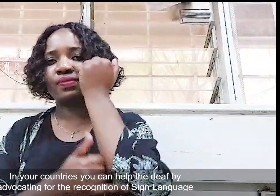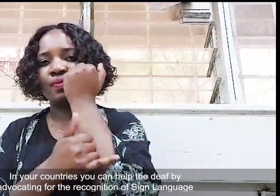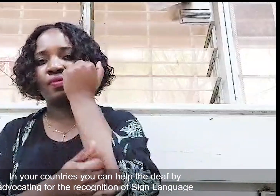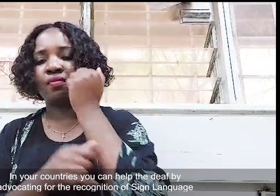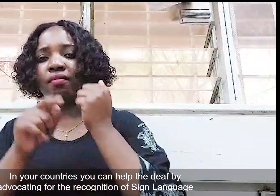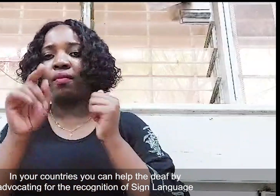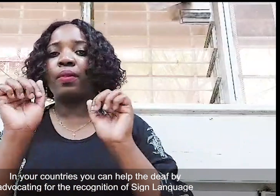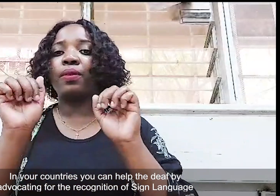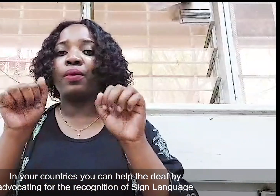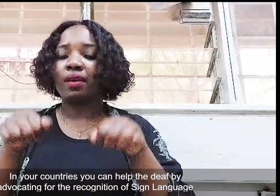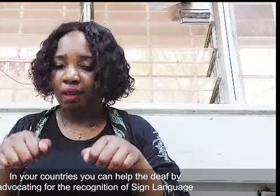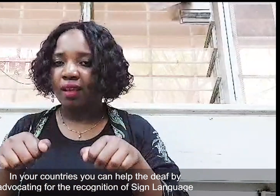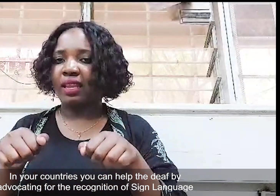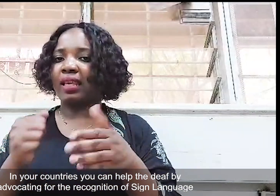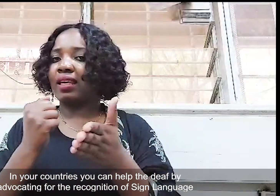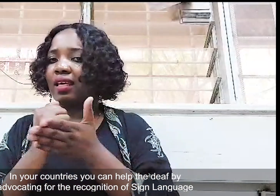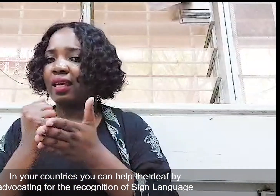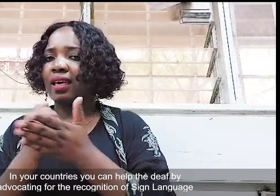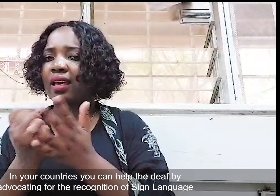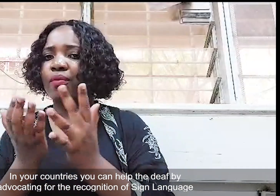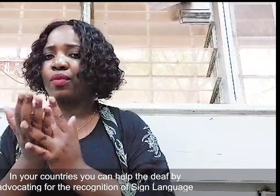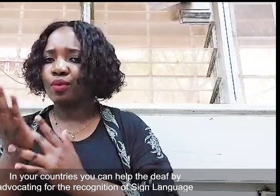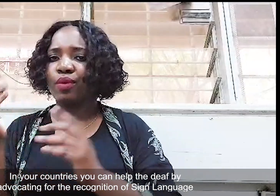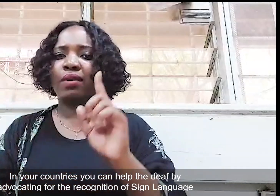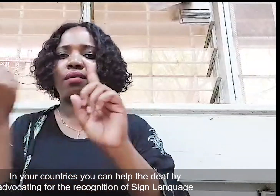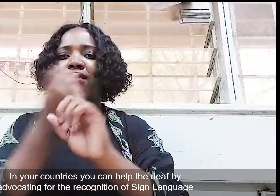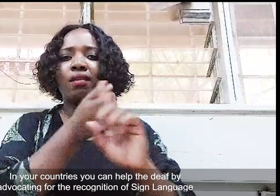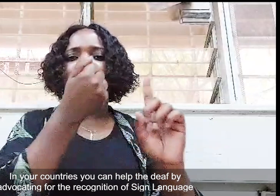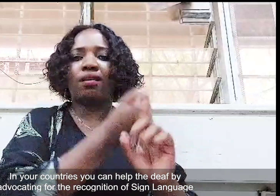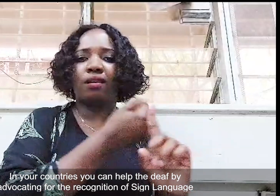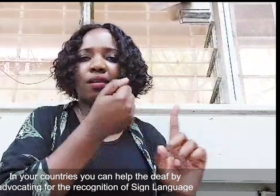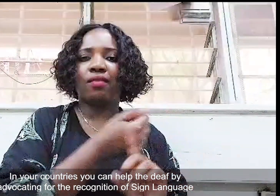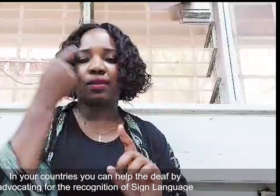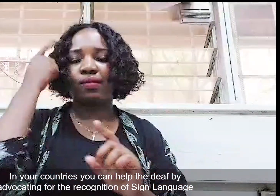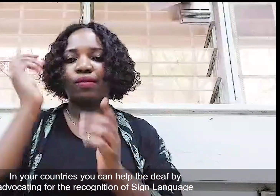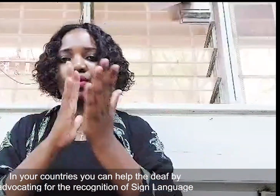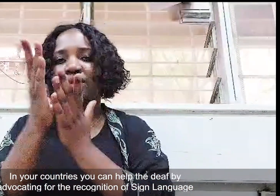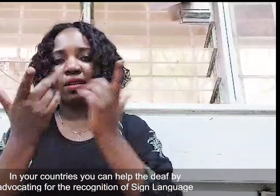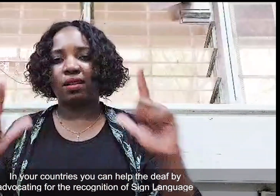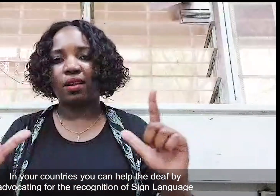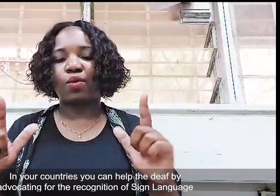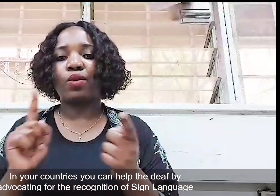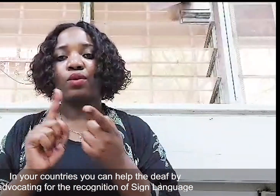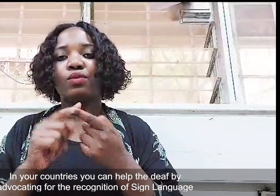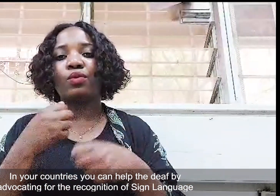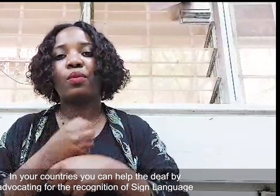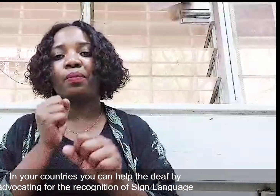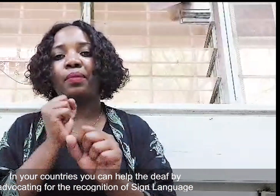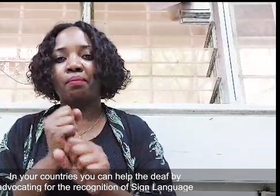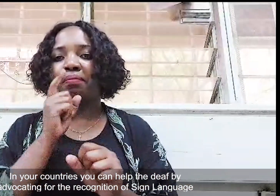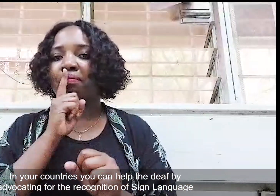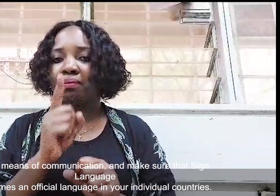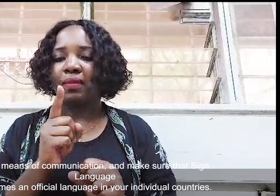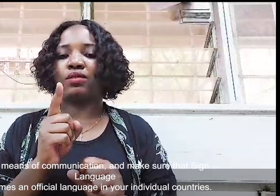In your countries, you can help the deaf by advocating for the recognition